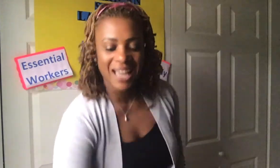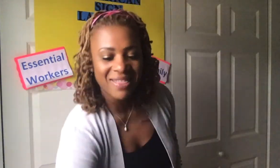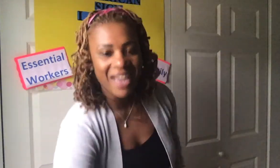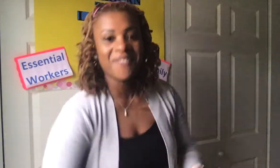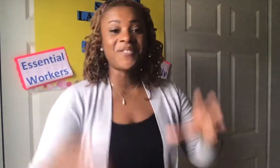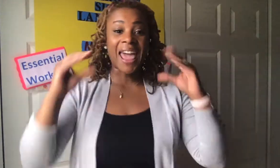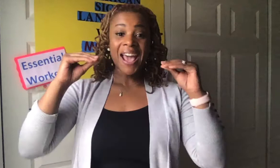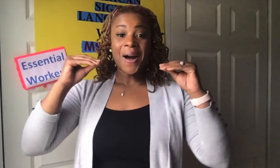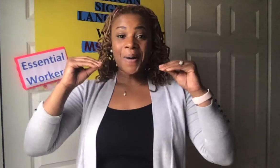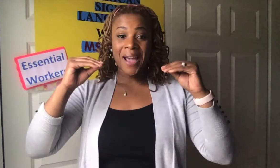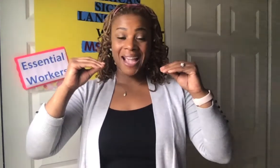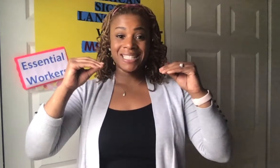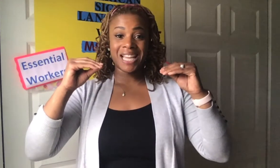that flat O hand shape.